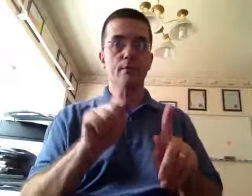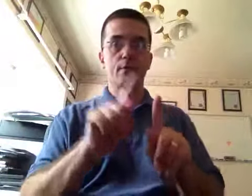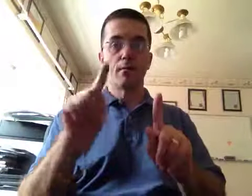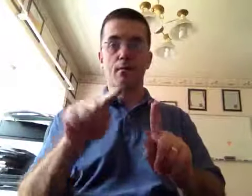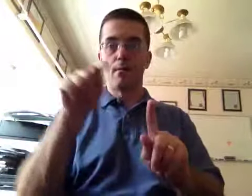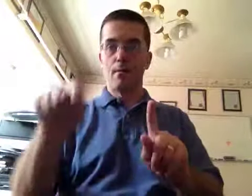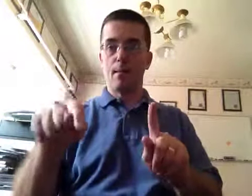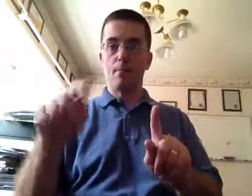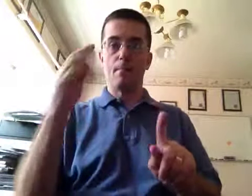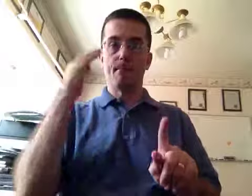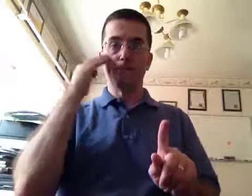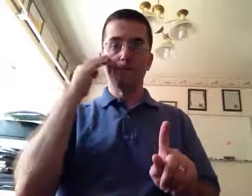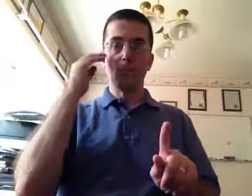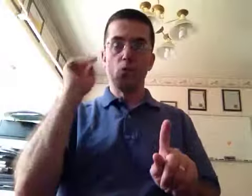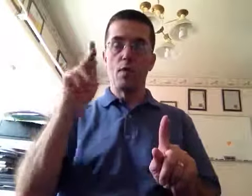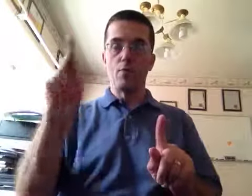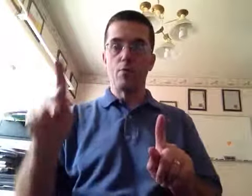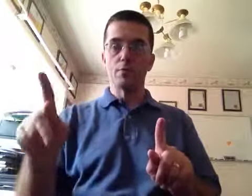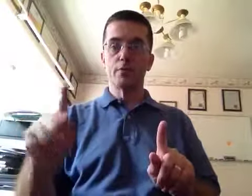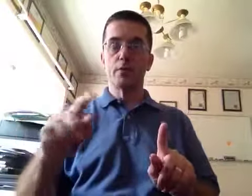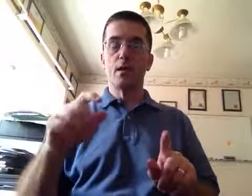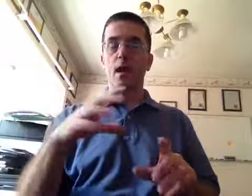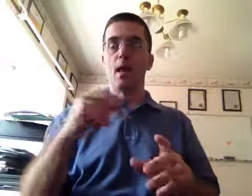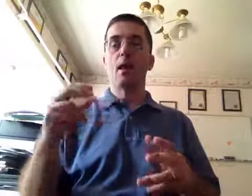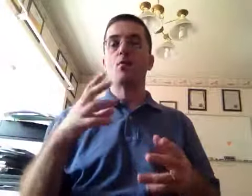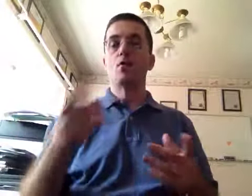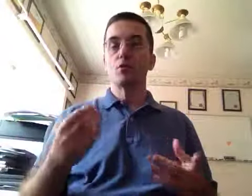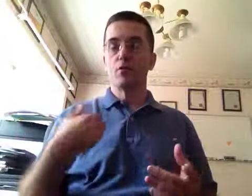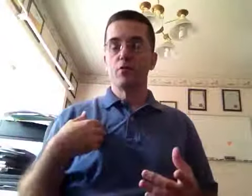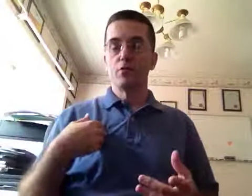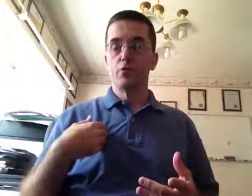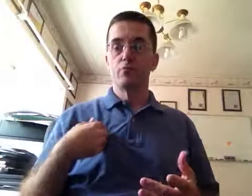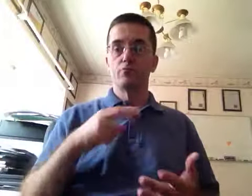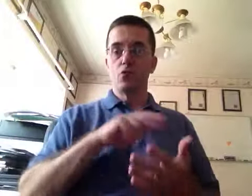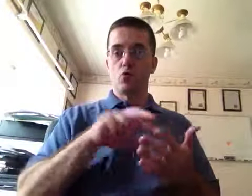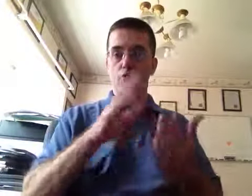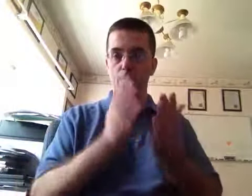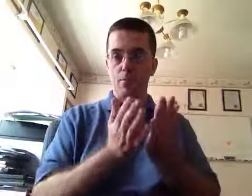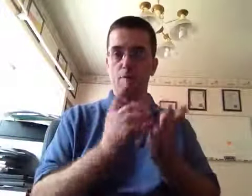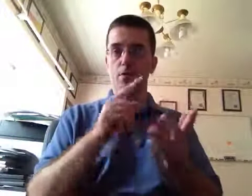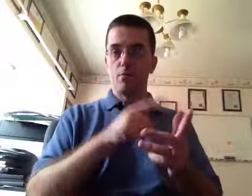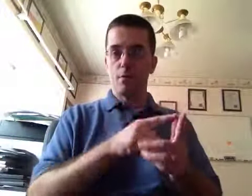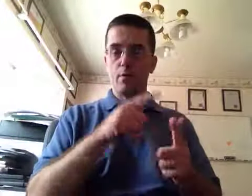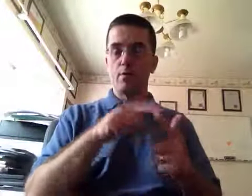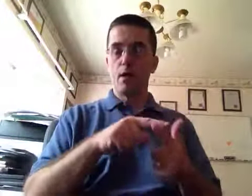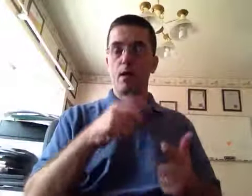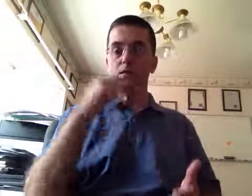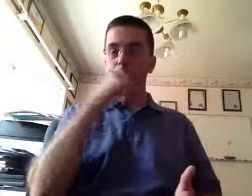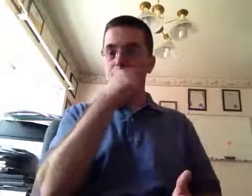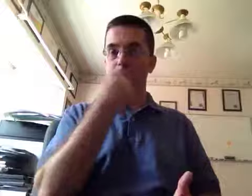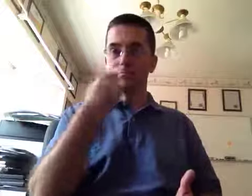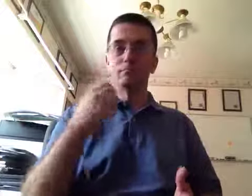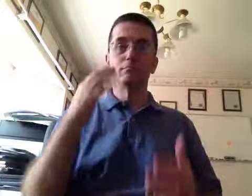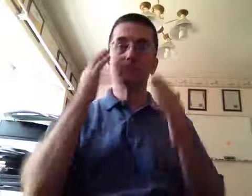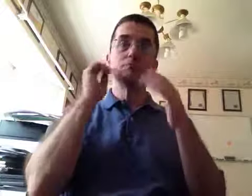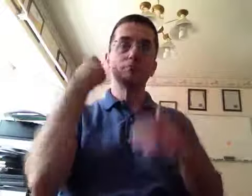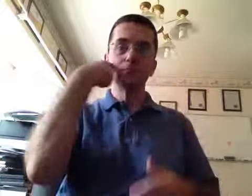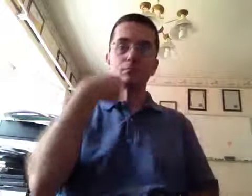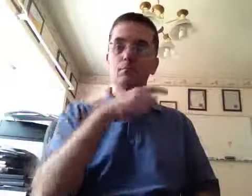shaved, brushed your teeth, and combed your hair, and had it cut before you went. There was a day when you went on a job interview that you dressed like